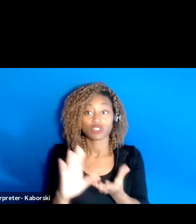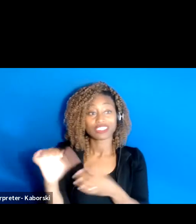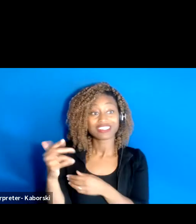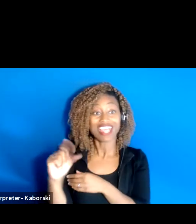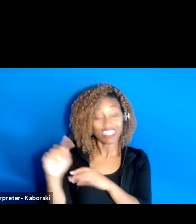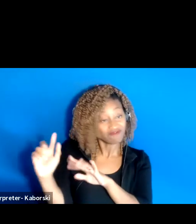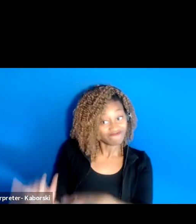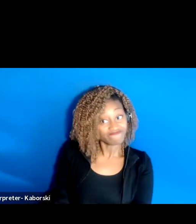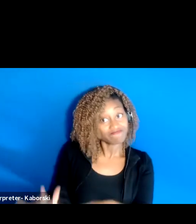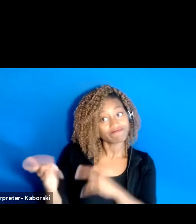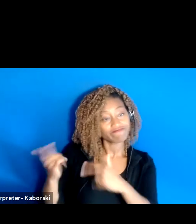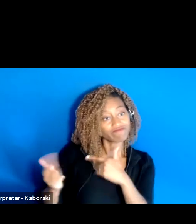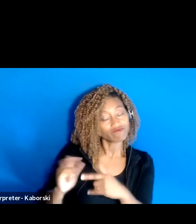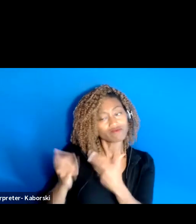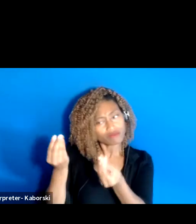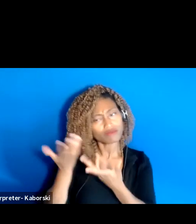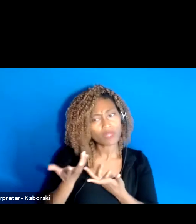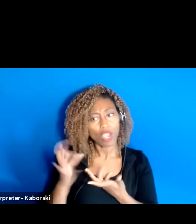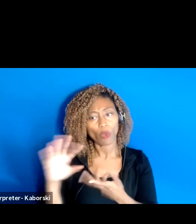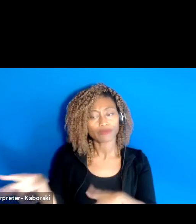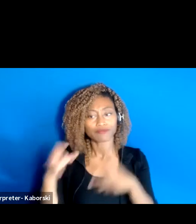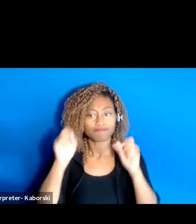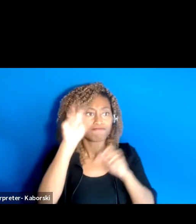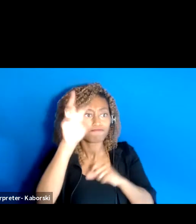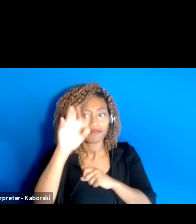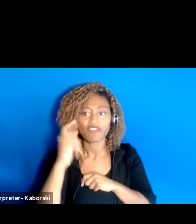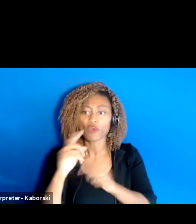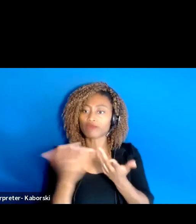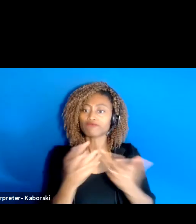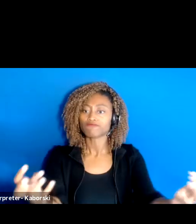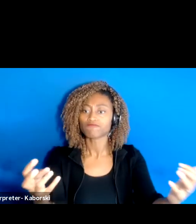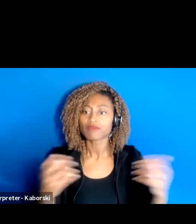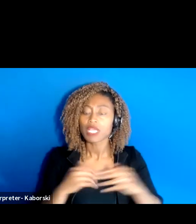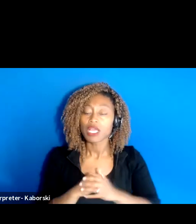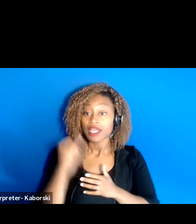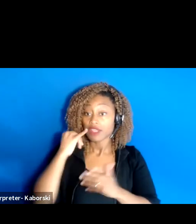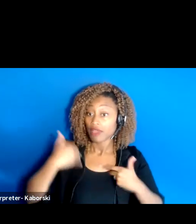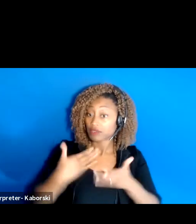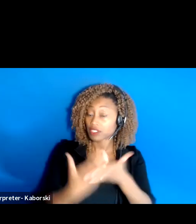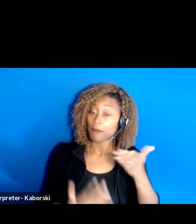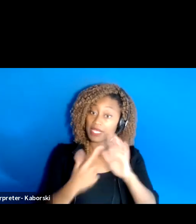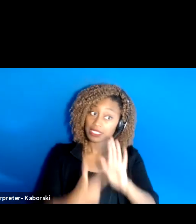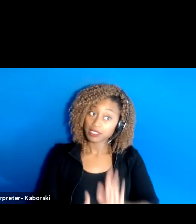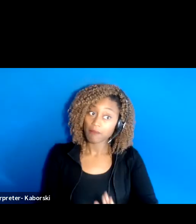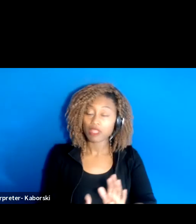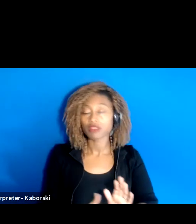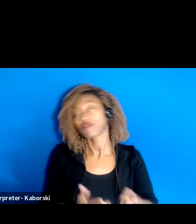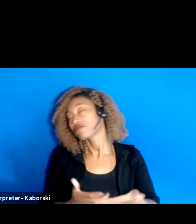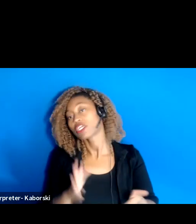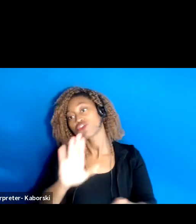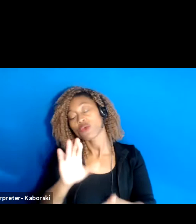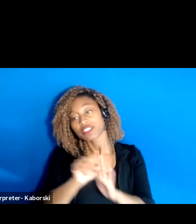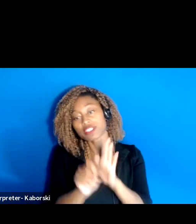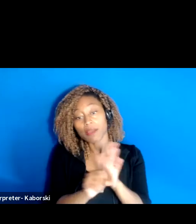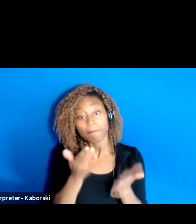chat so we can voice that as well. If you have some examples of some things that your state might